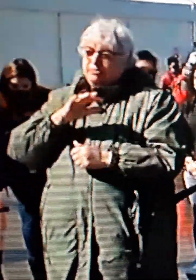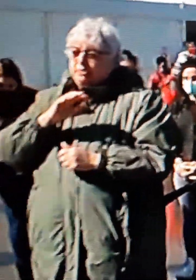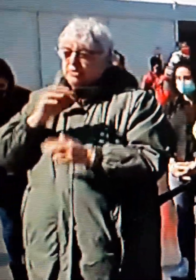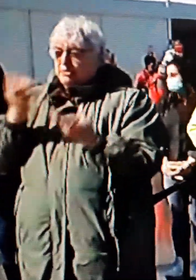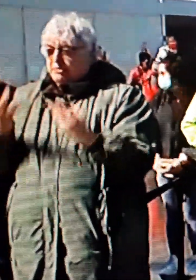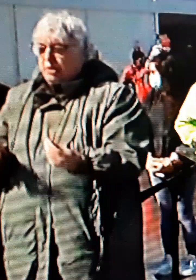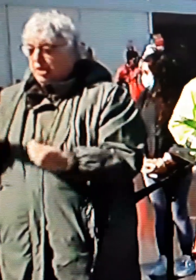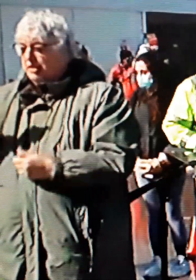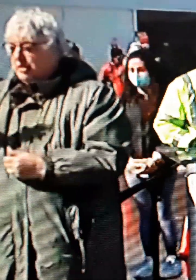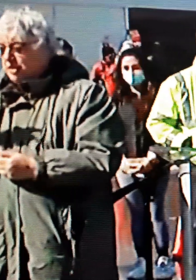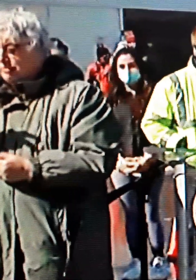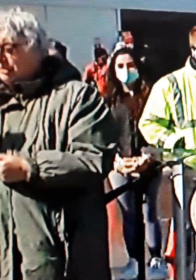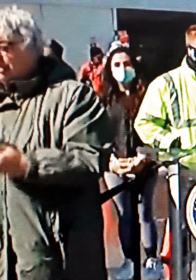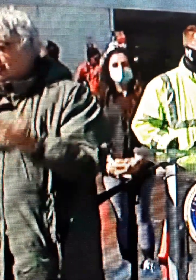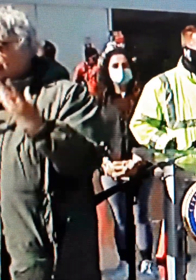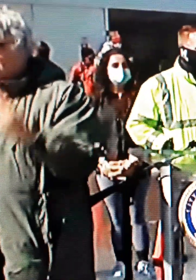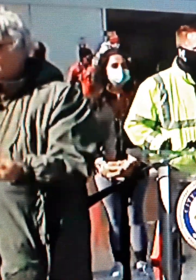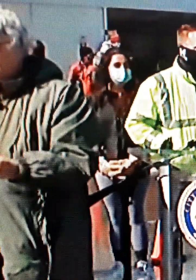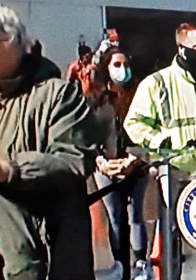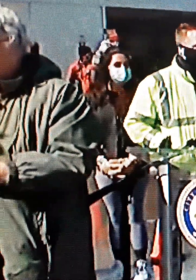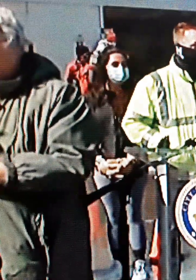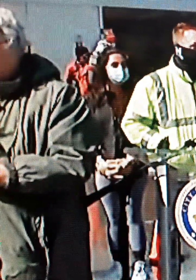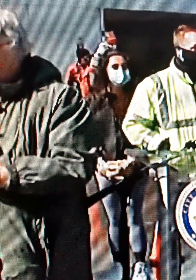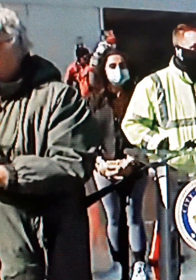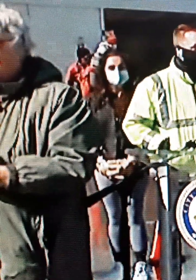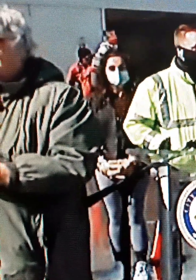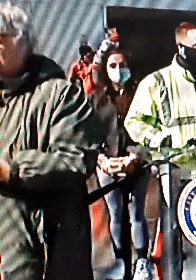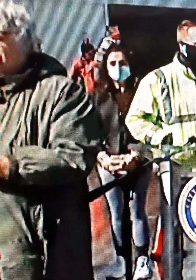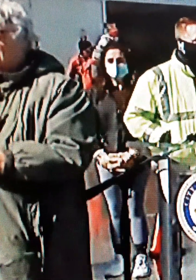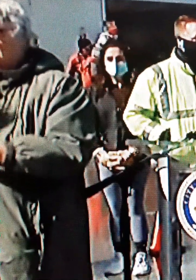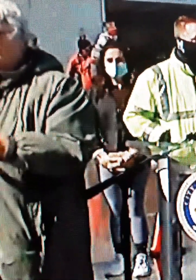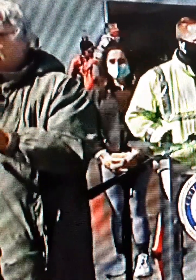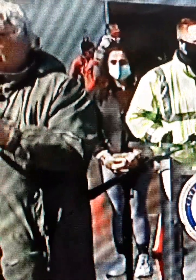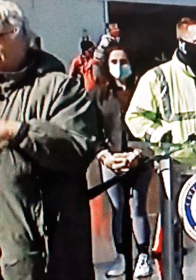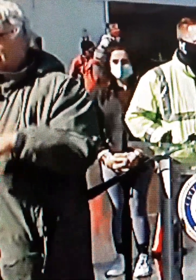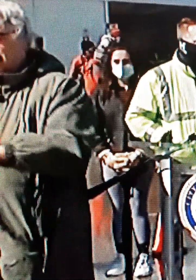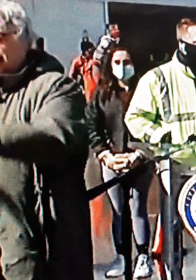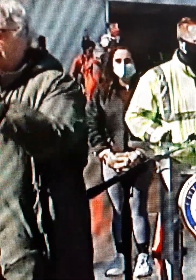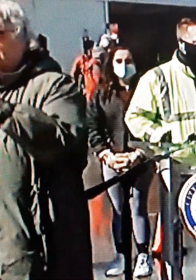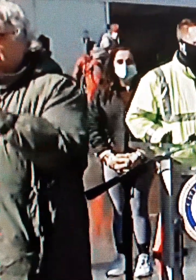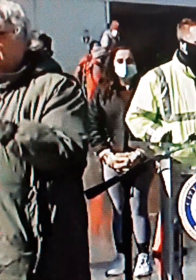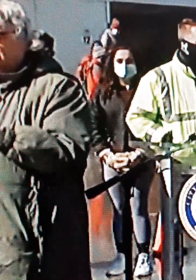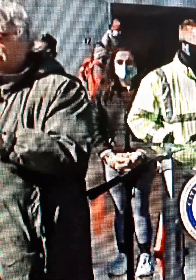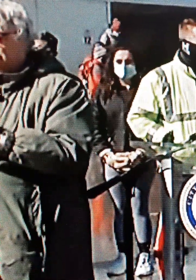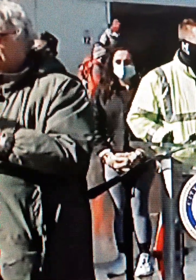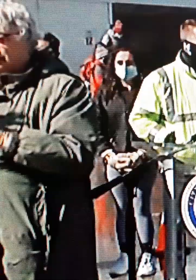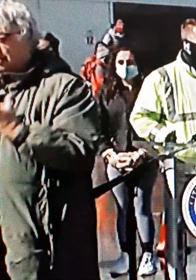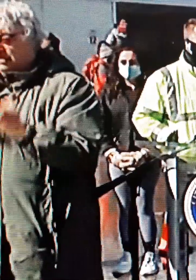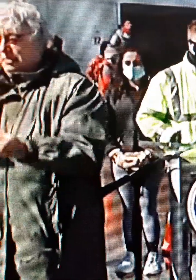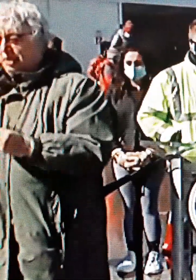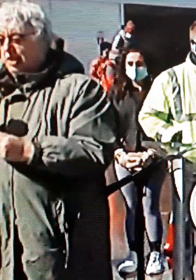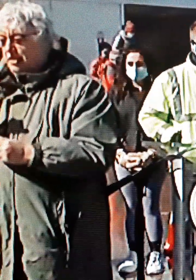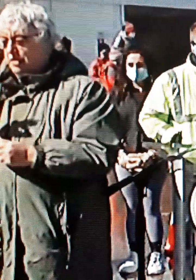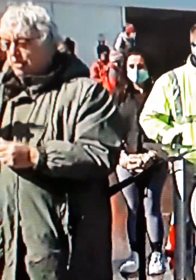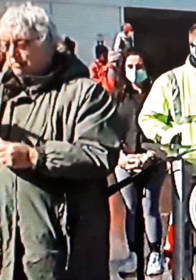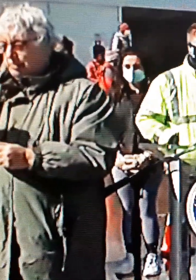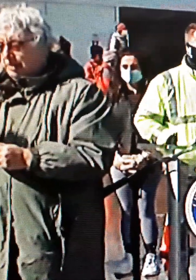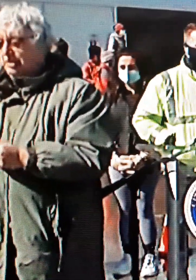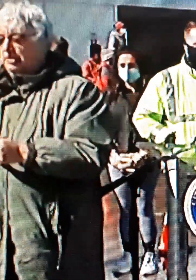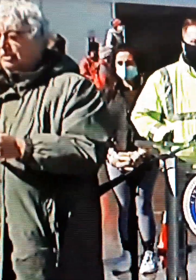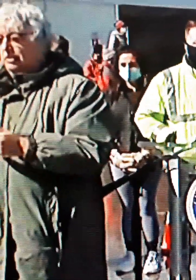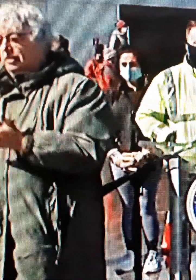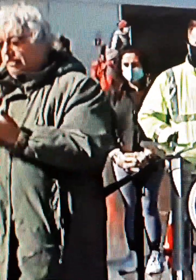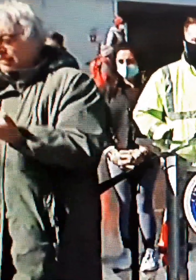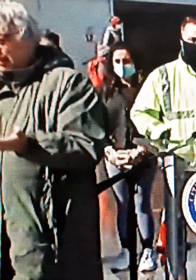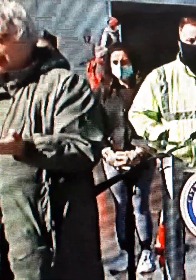been talking directly with Solid Waste, and we're getting ramped up to deal with that debris that we know will be being placed out on